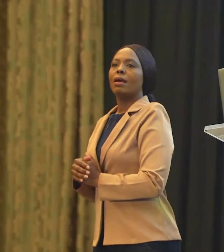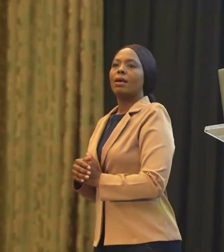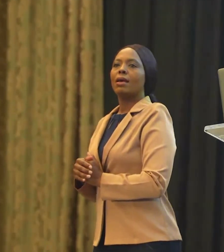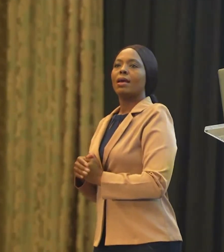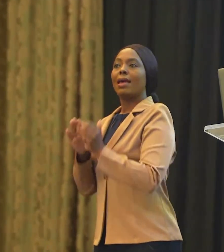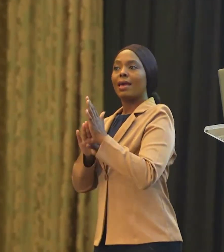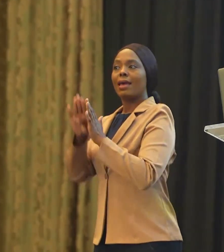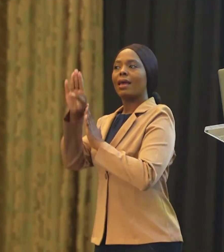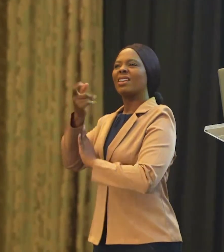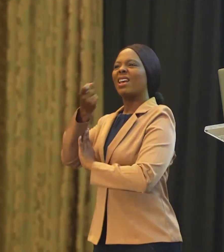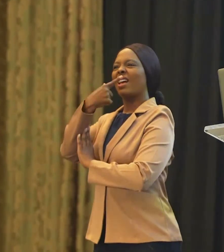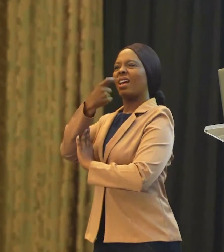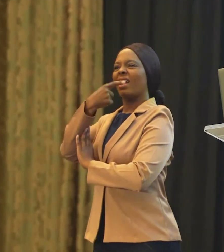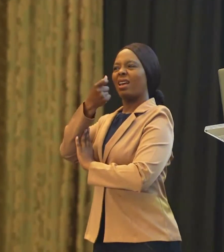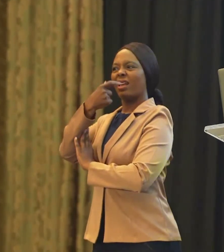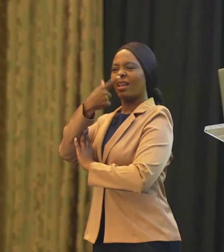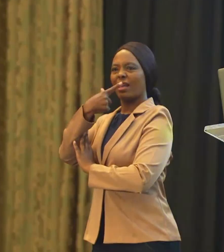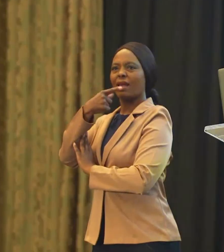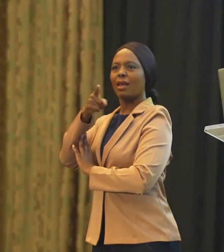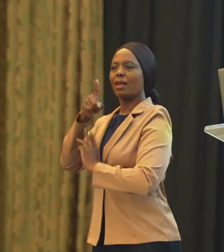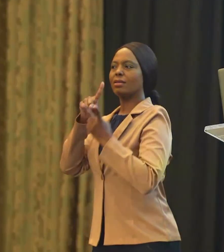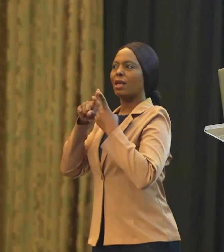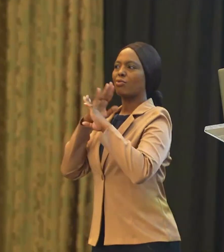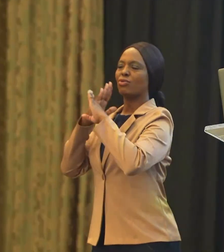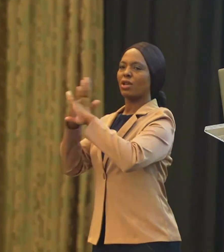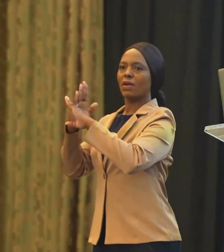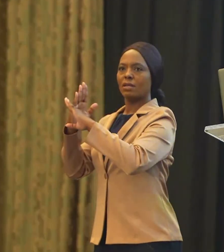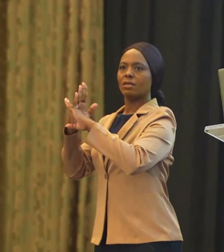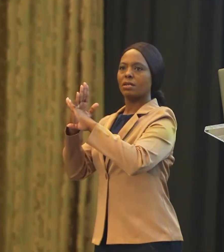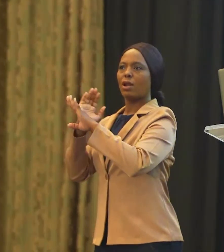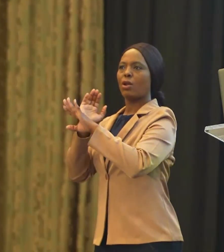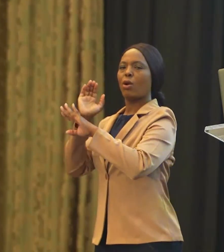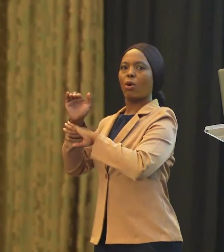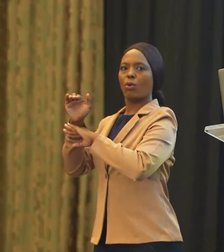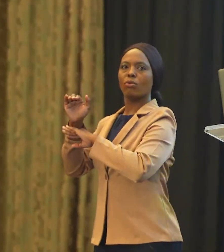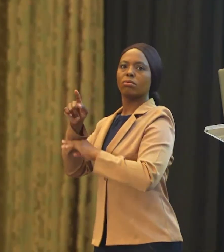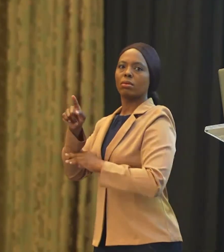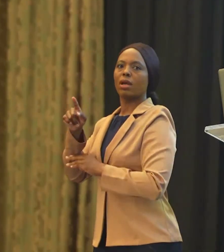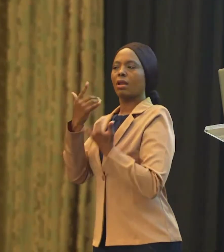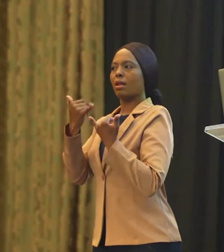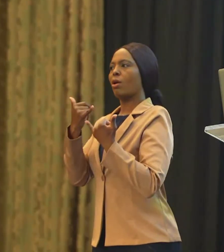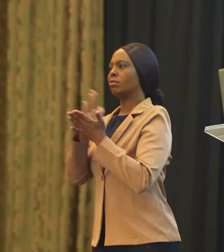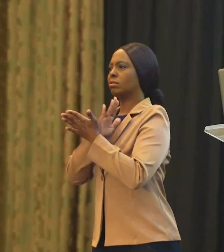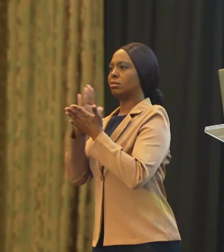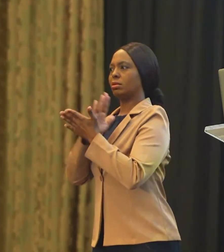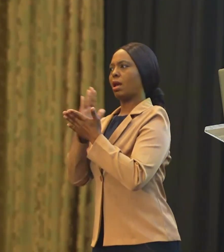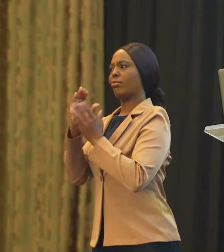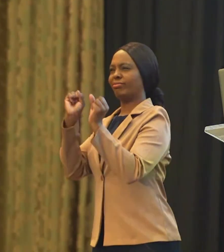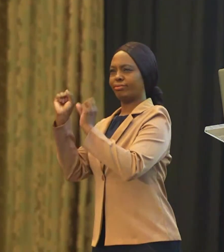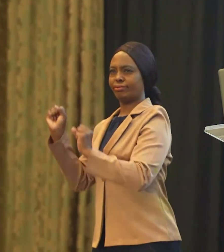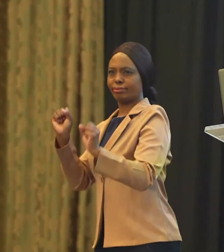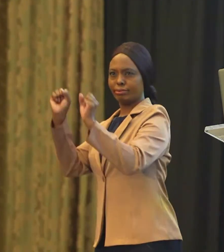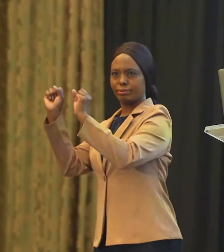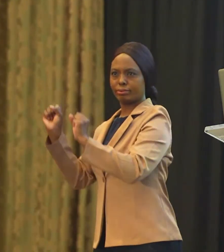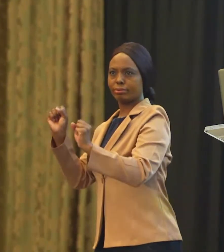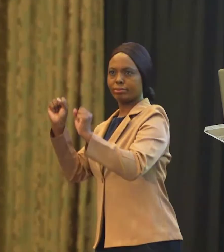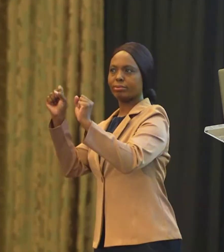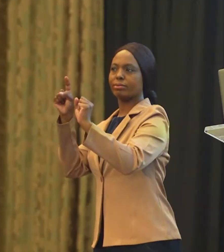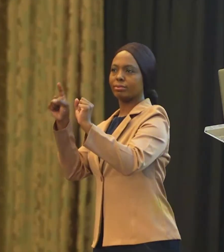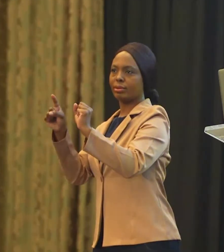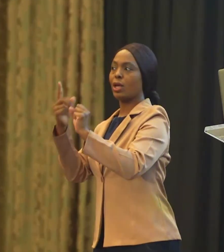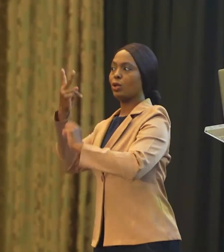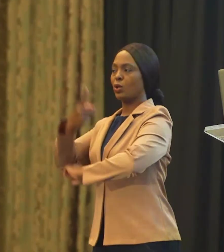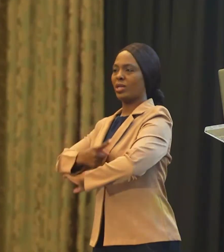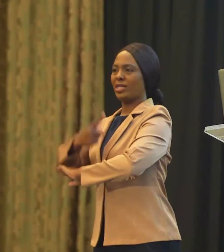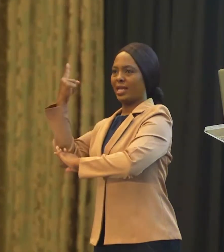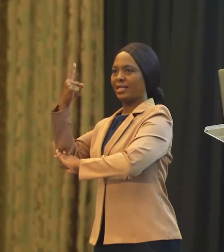Increased overdose awareness and prevention, as well as mitigation strategies, which I think we've all spoken about or will be speaking about during these 2